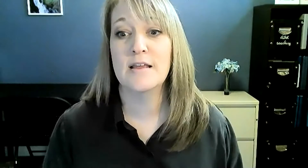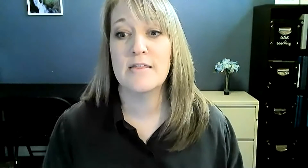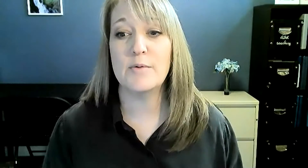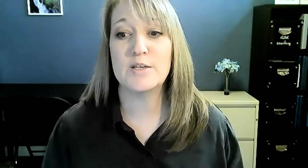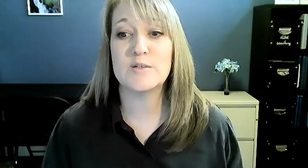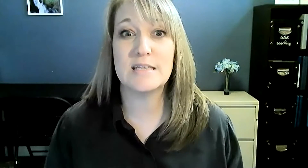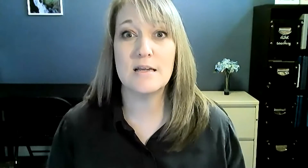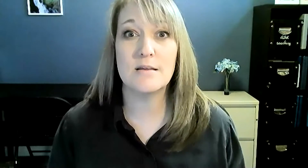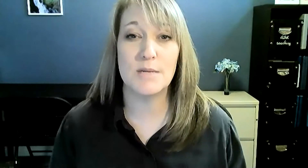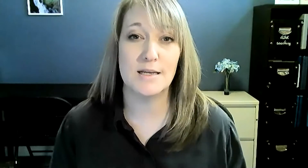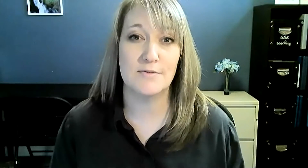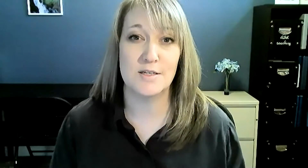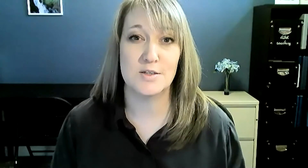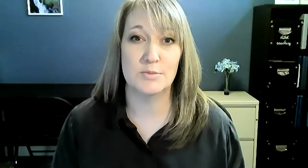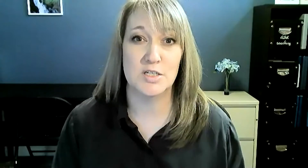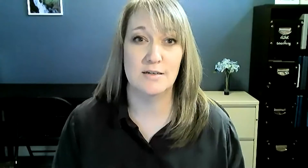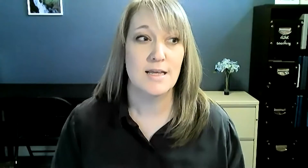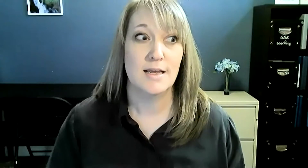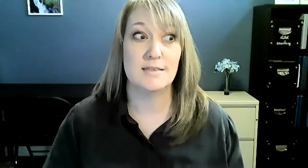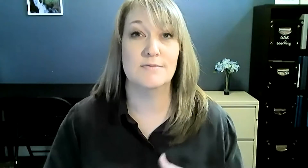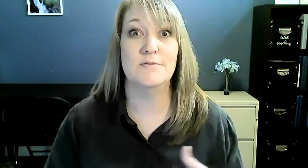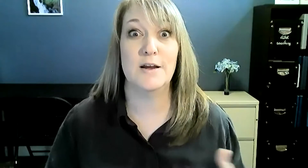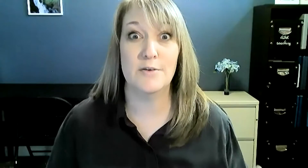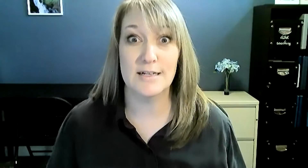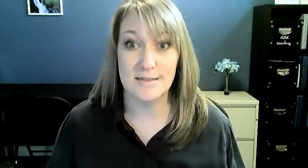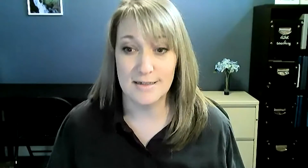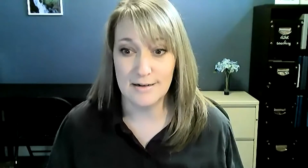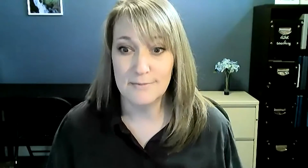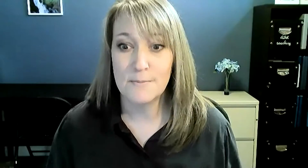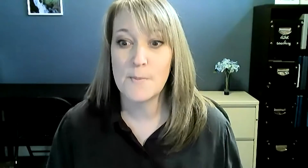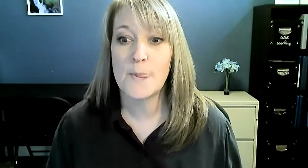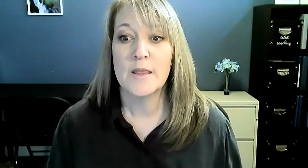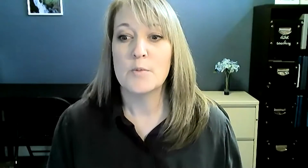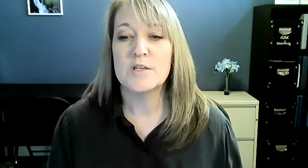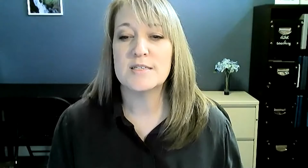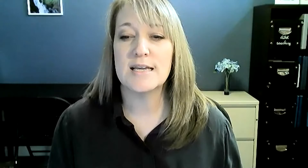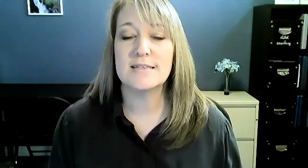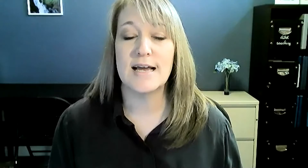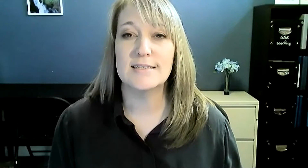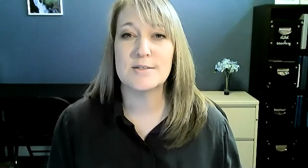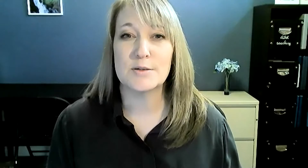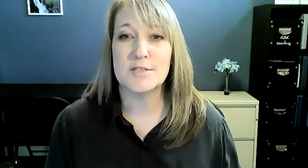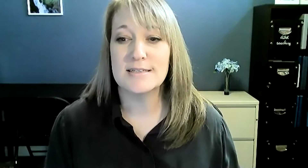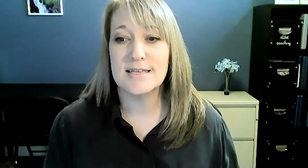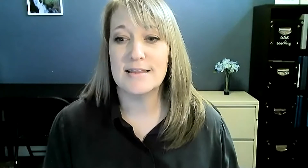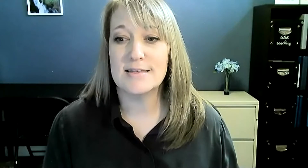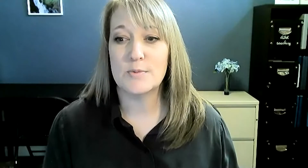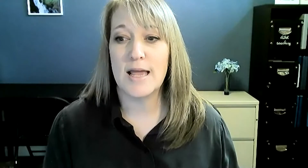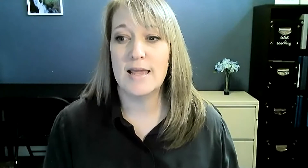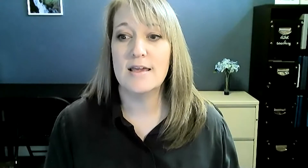That way you see the meaning of the description. It's very clear. When you see sign descriptions in this way,